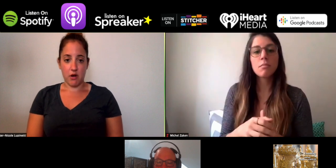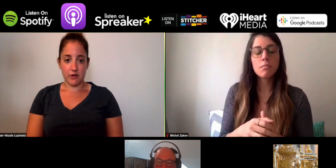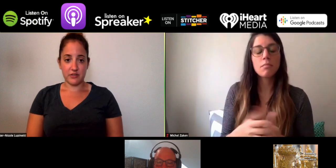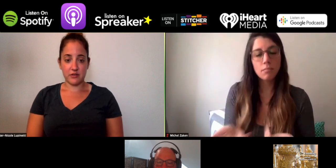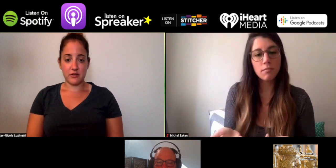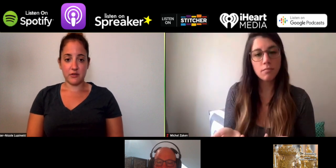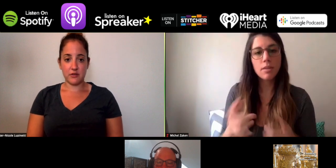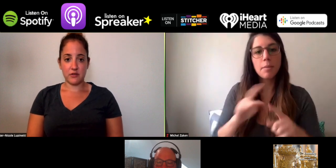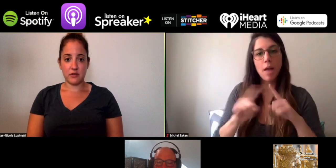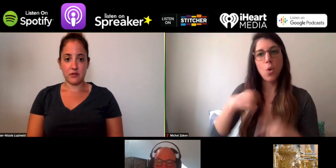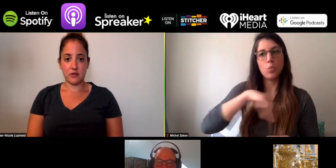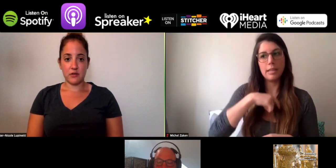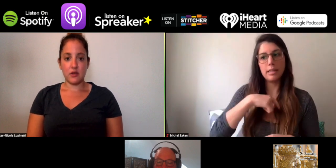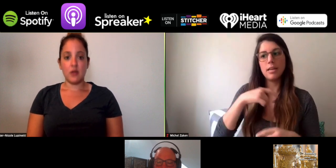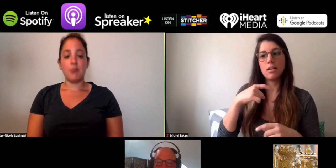than ours.